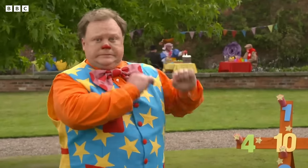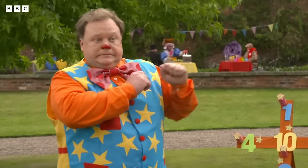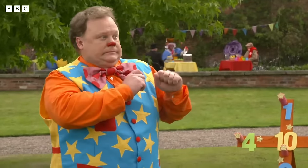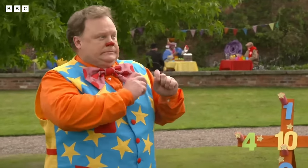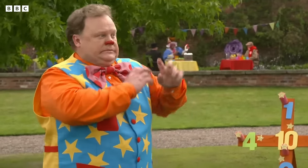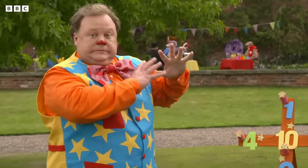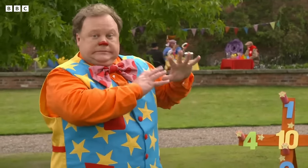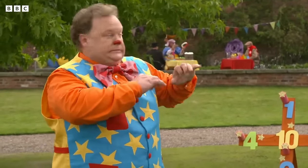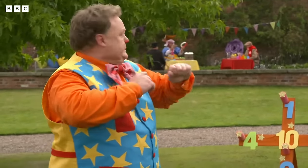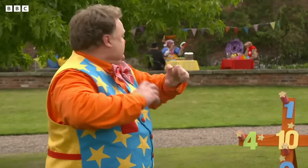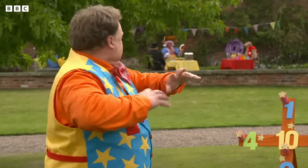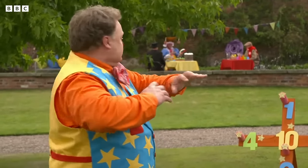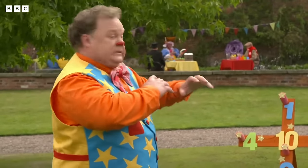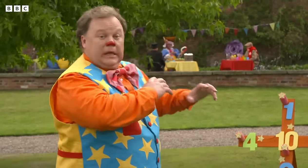Not the Black Forest Gatto.